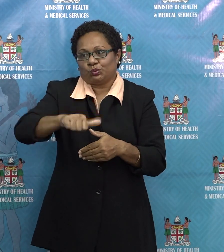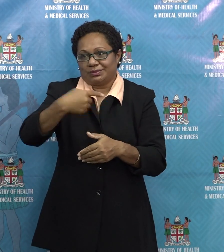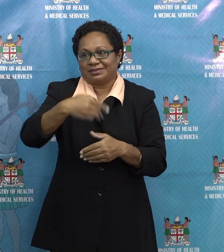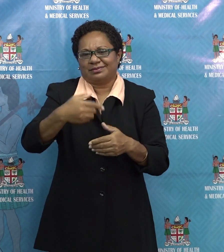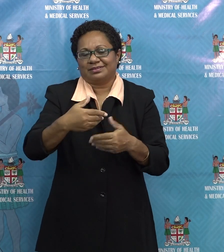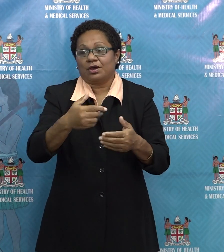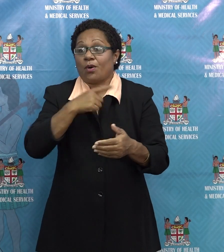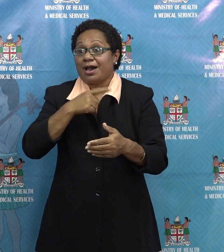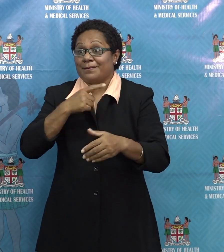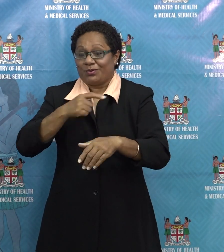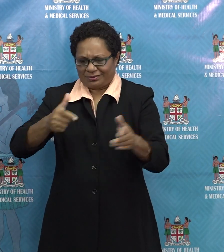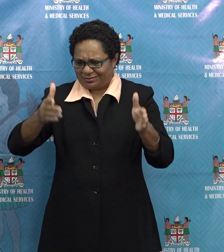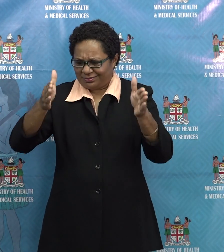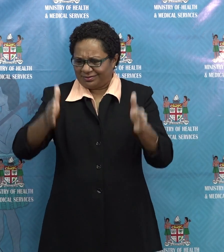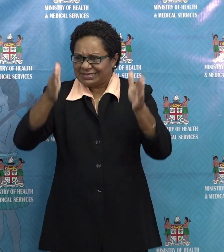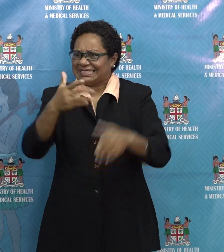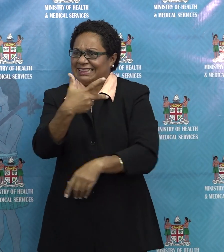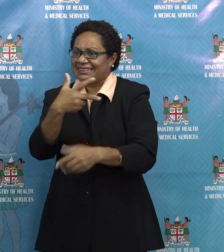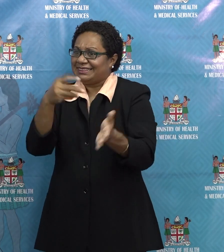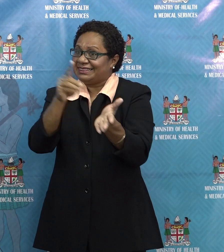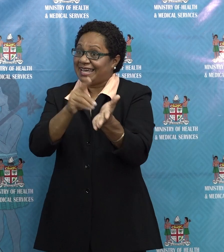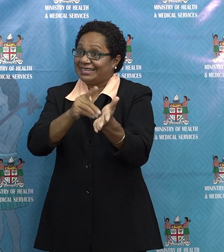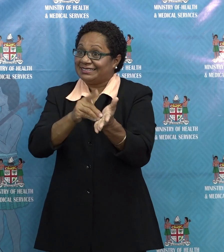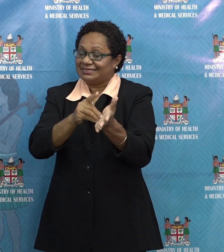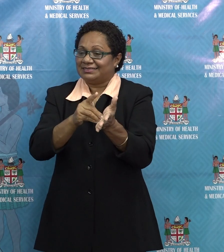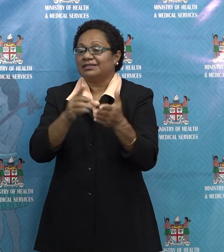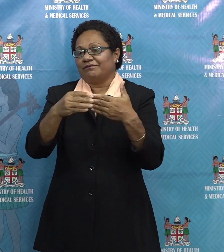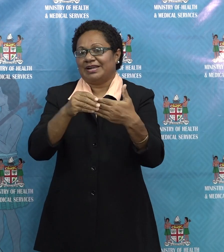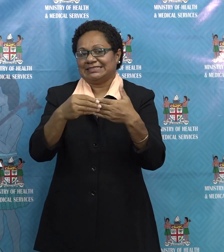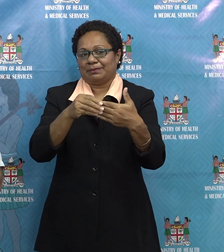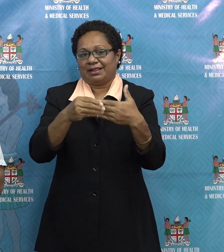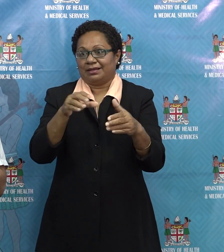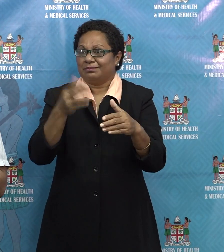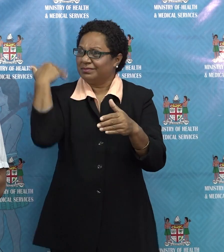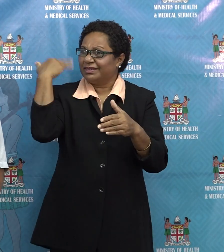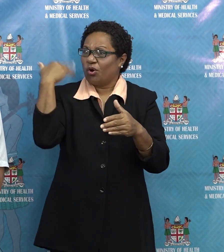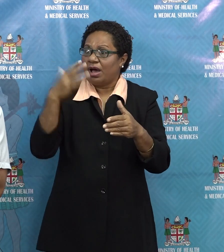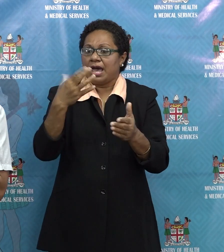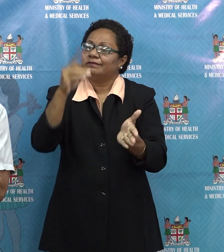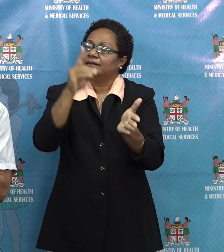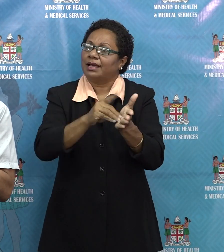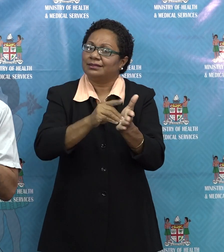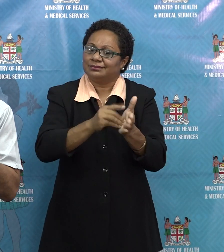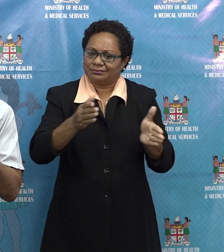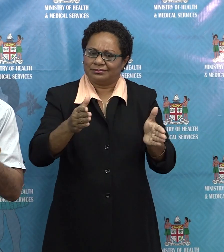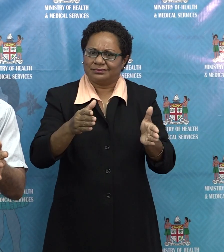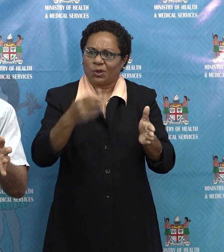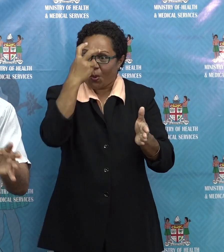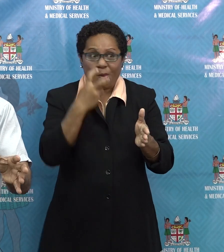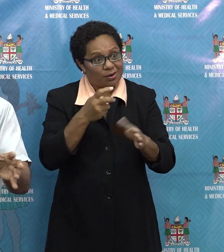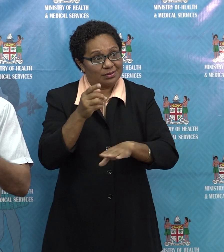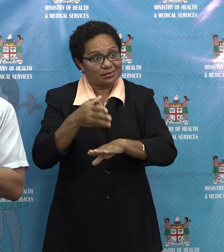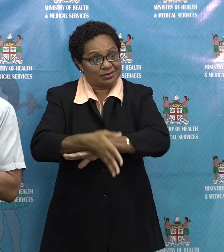of deploying these vaccines. So we're not in a huge rush. So we can actually start targeting people a little